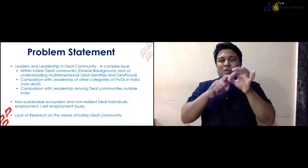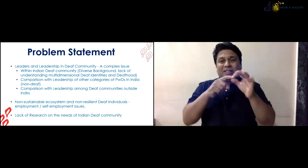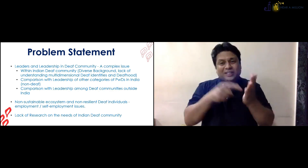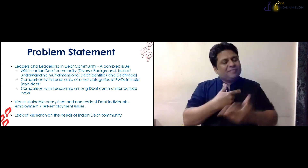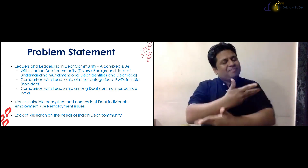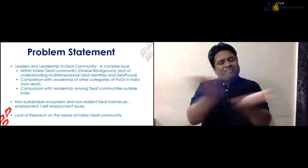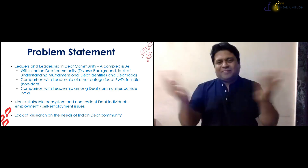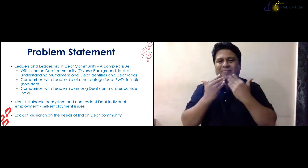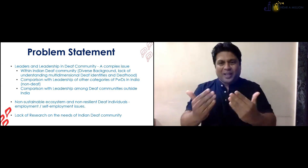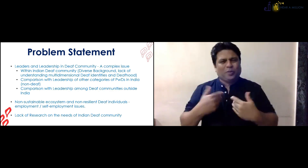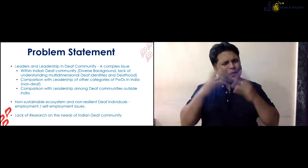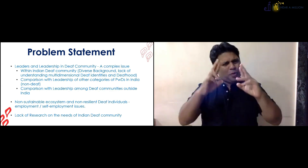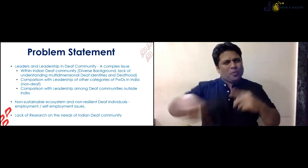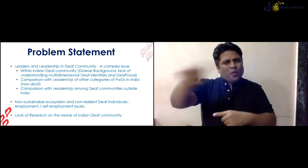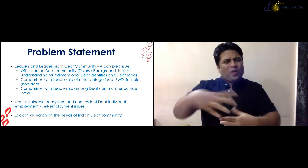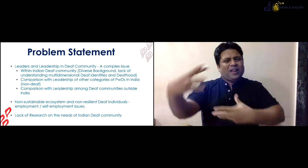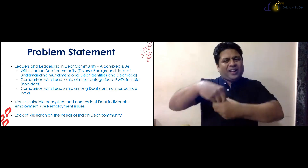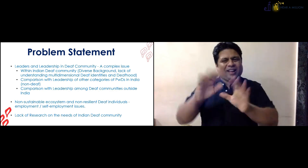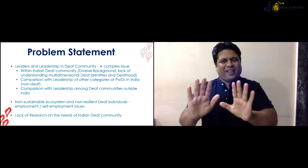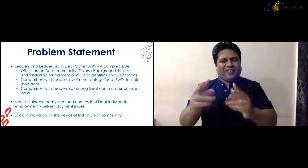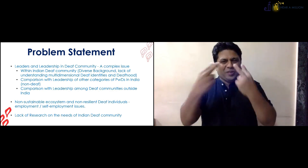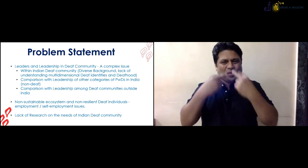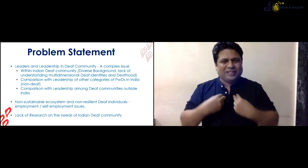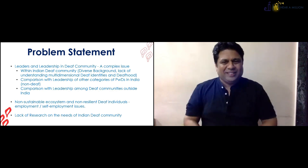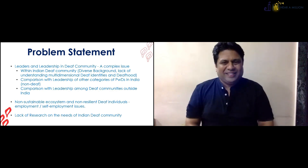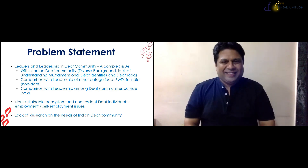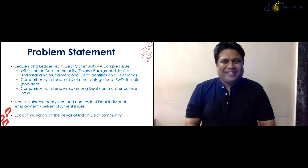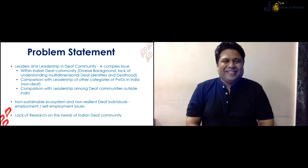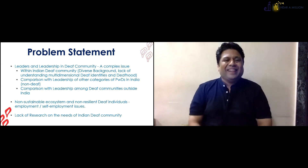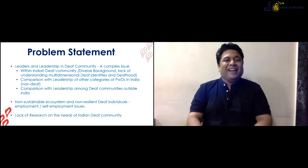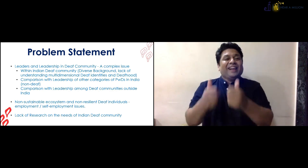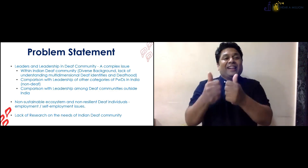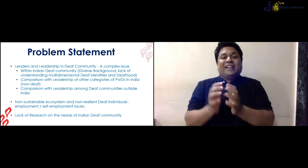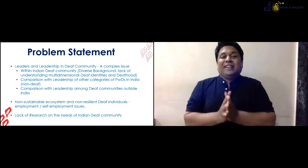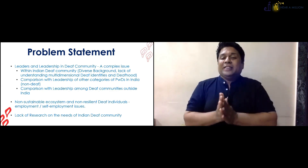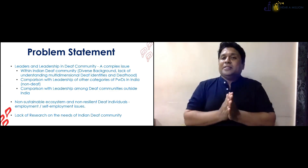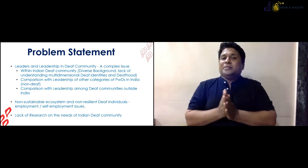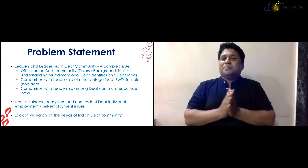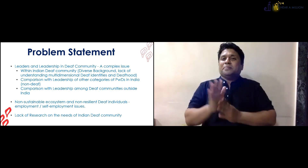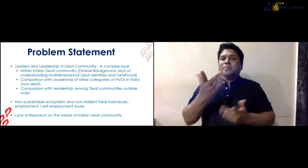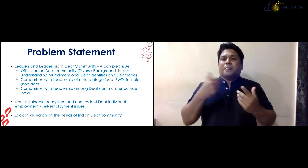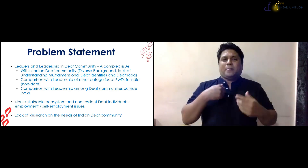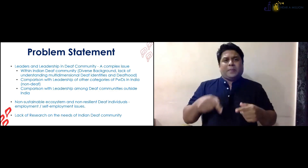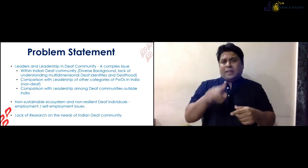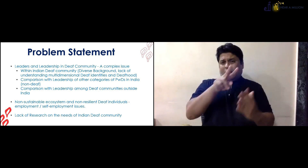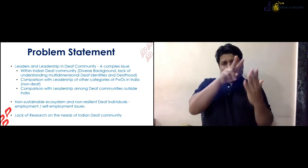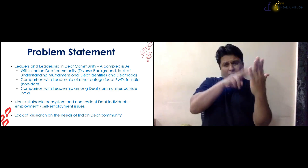in the survey for the questionnaire, I really want to thank all of you. I hope you're all here and you're watching me present this.